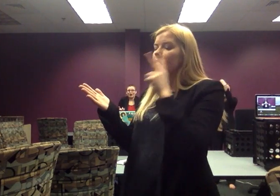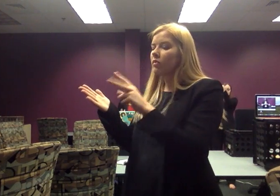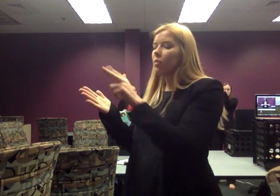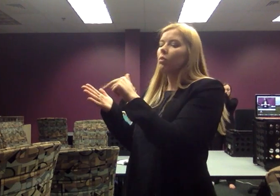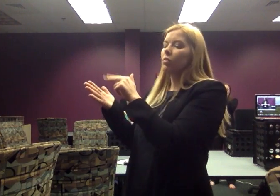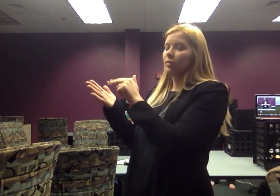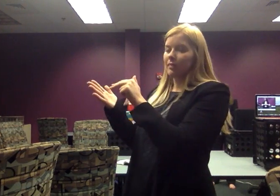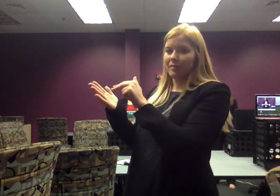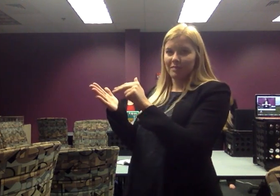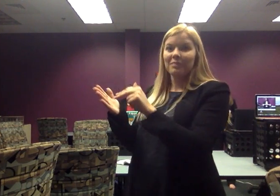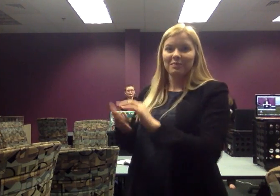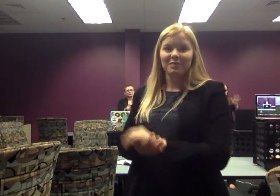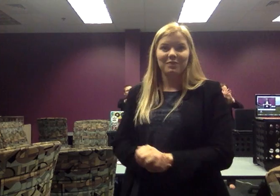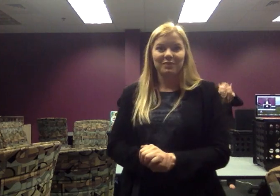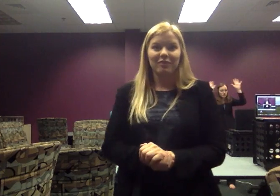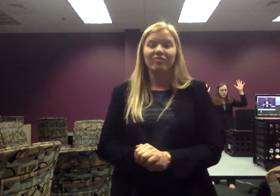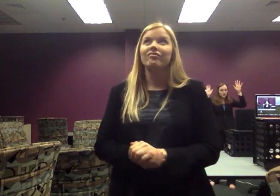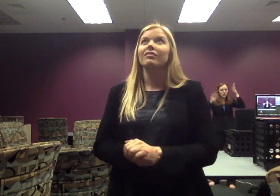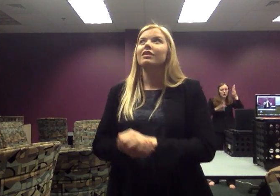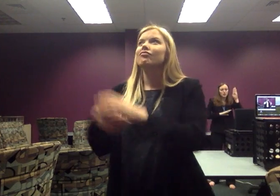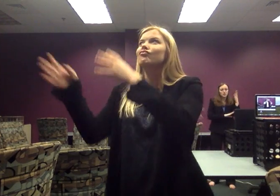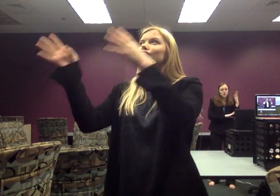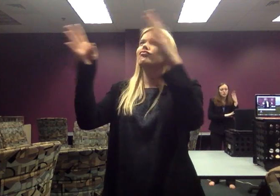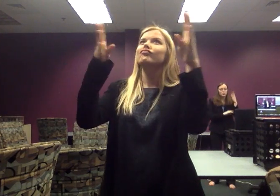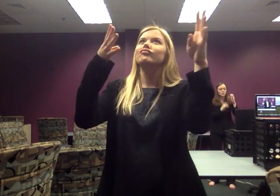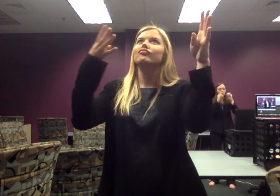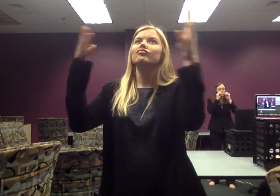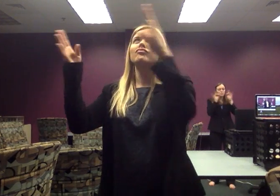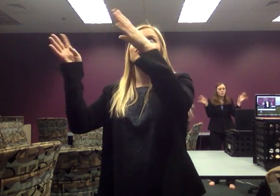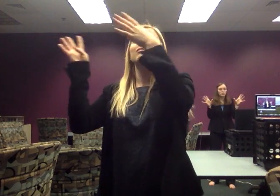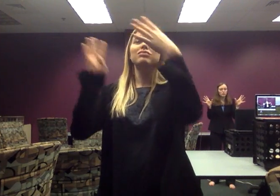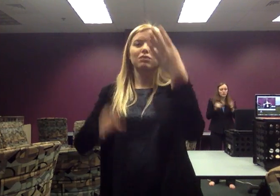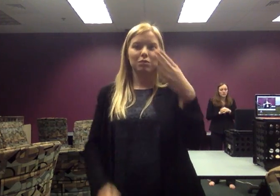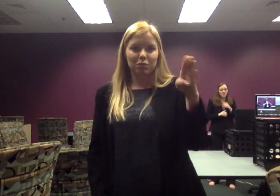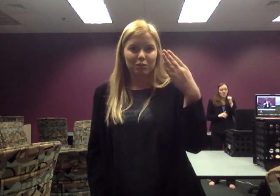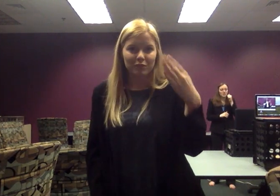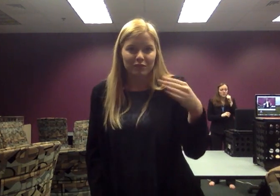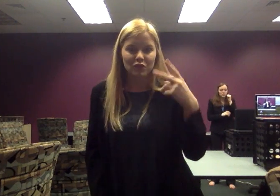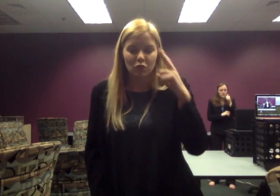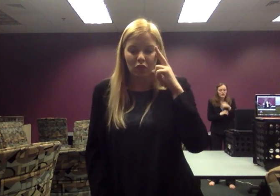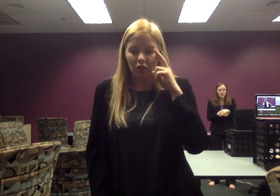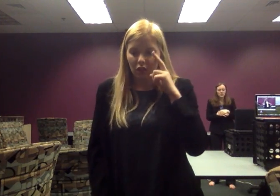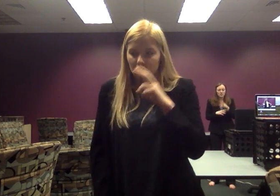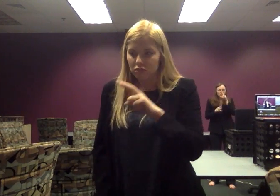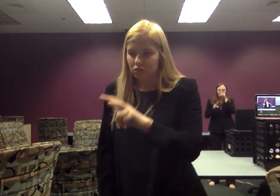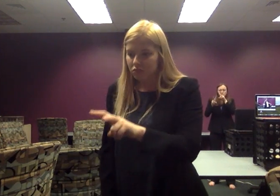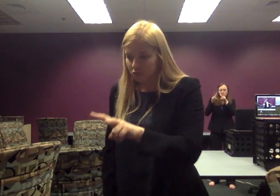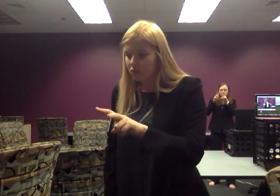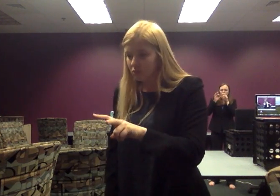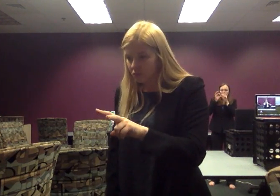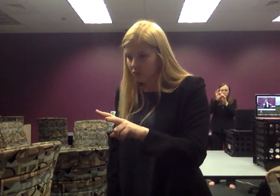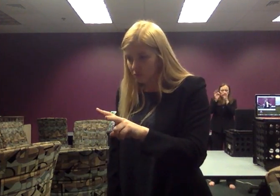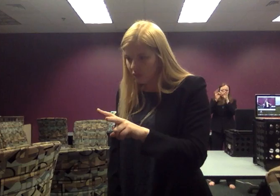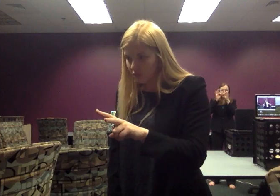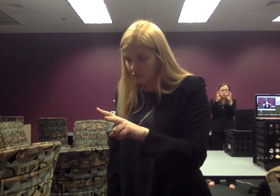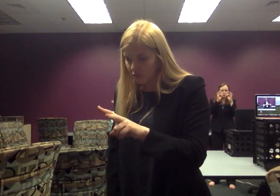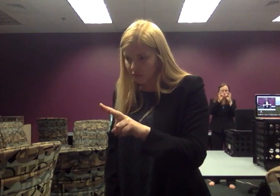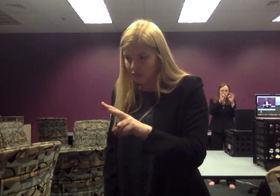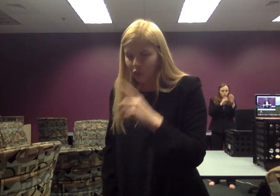blue every single day. Beautiful. And so she would look at the holes in the bones and she would make the bones look like they were floating in the blue